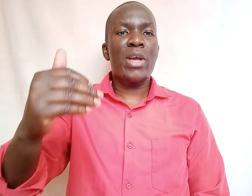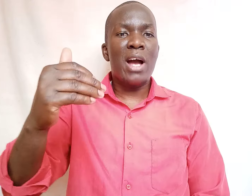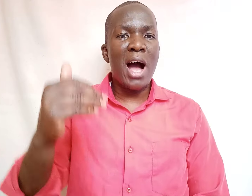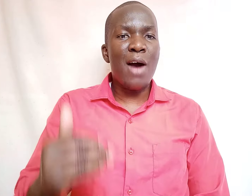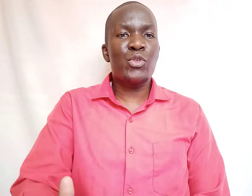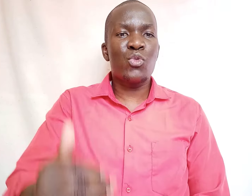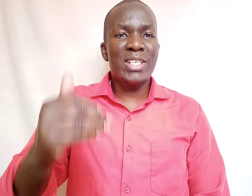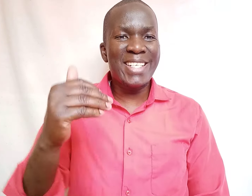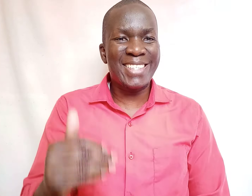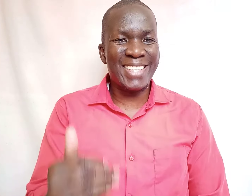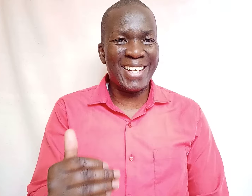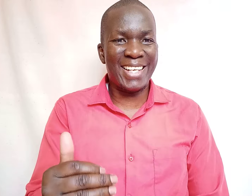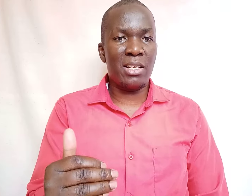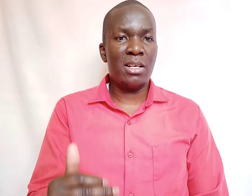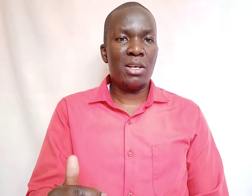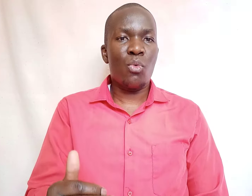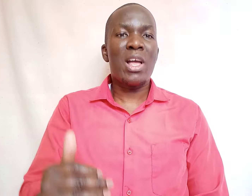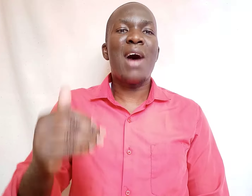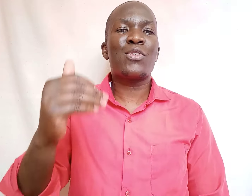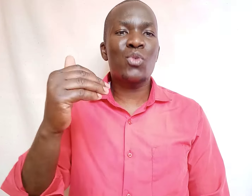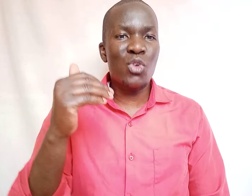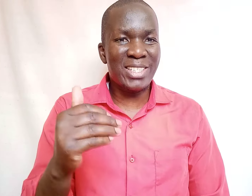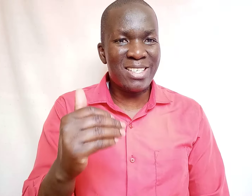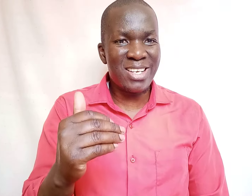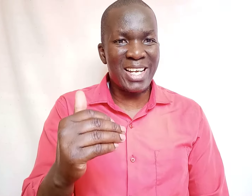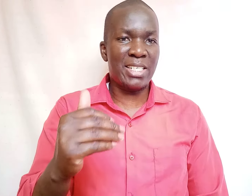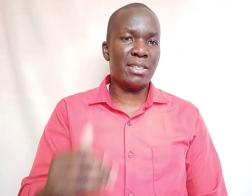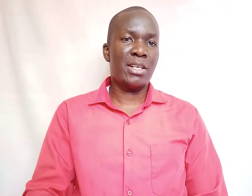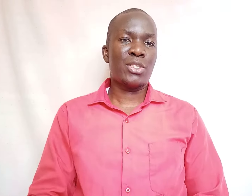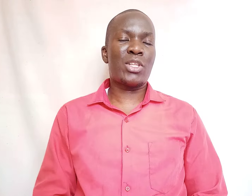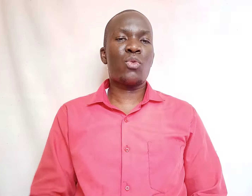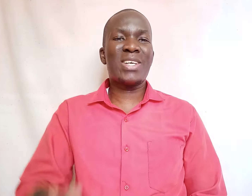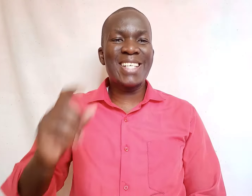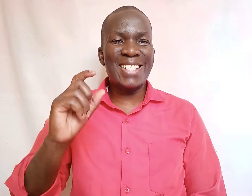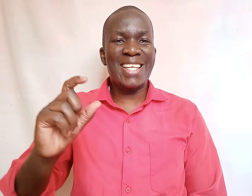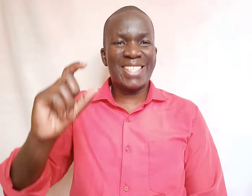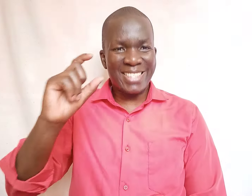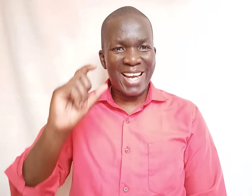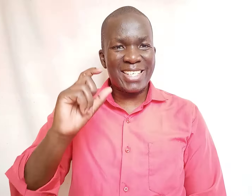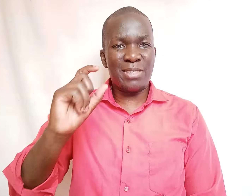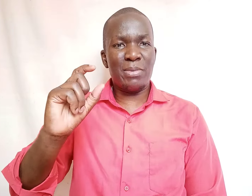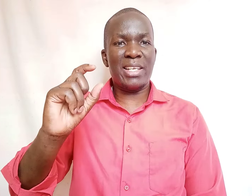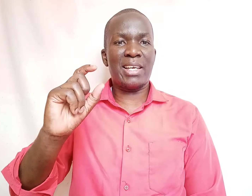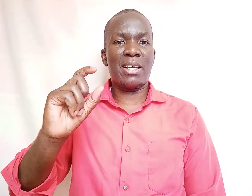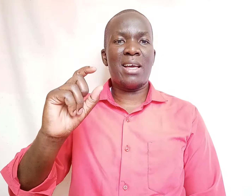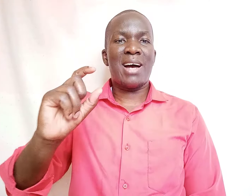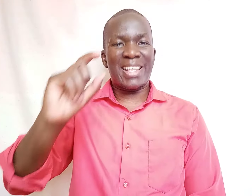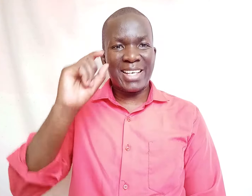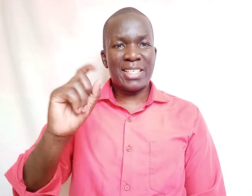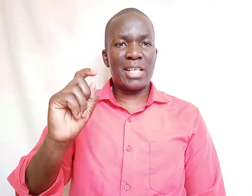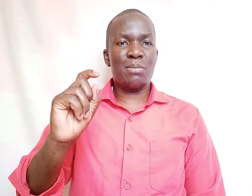we have to listen, we have to concentrate so that we get the exact meaning and the exact